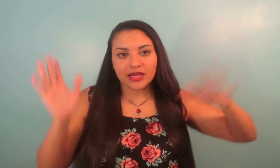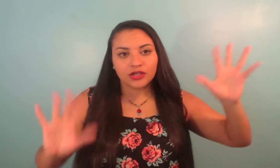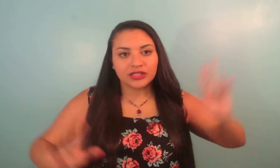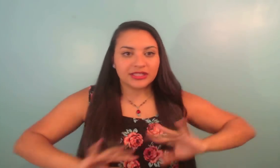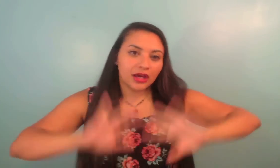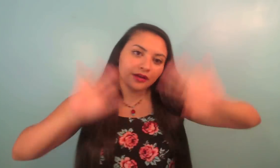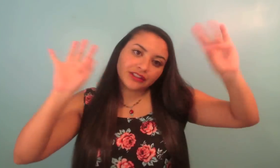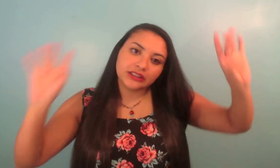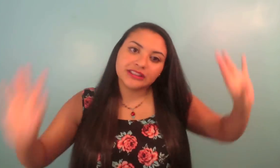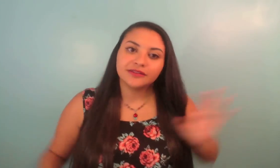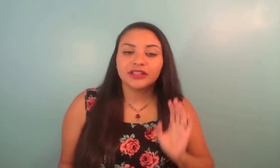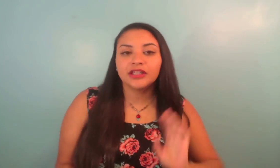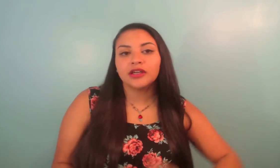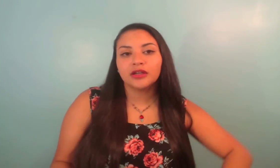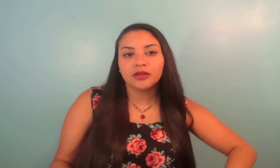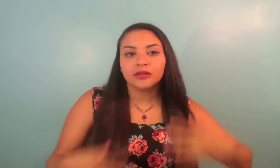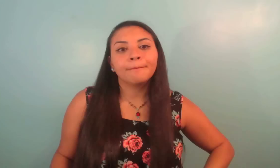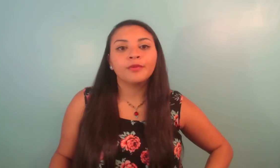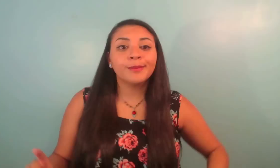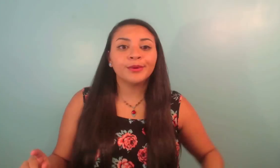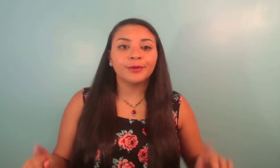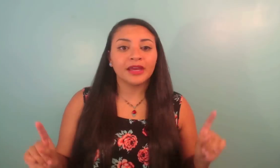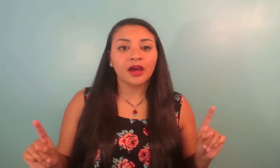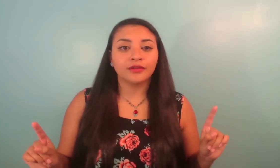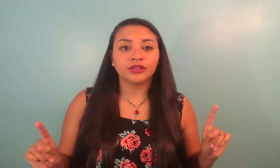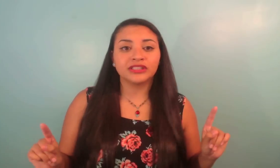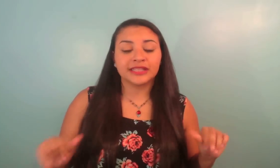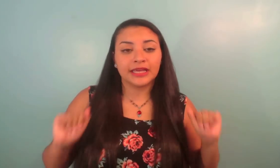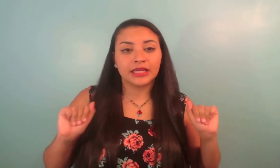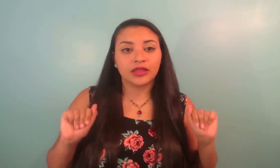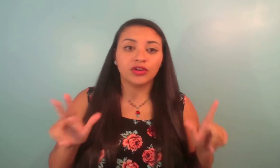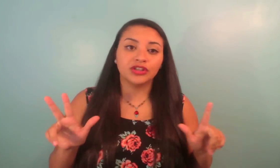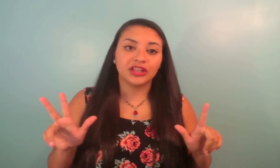good stuff. Share this video. Remember, my covers take